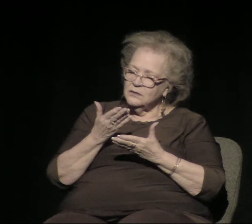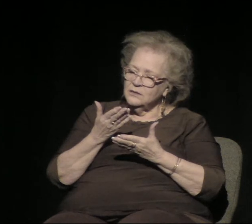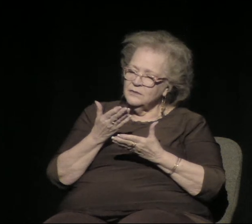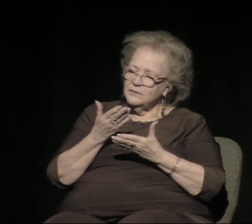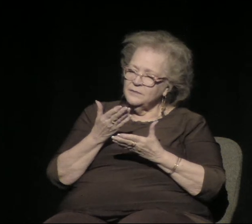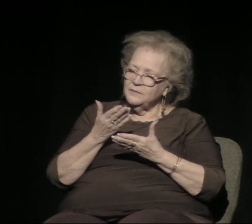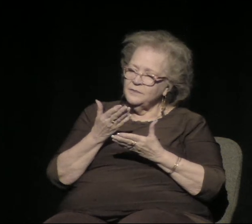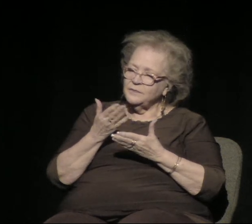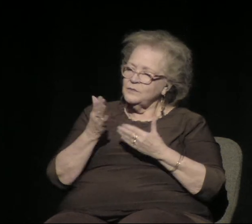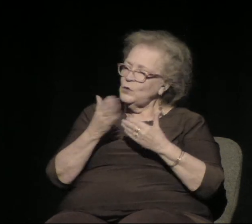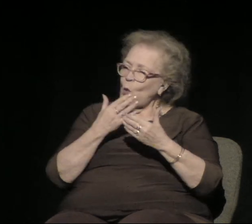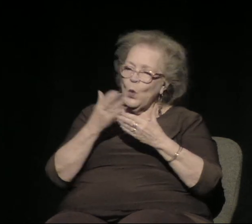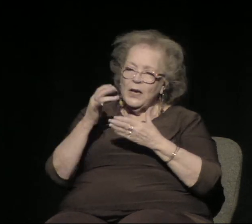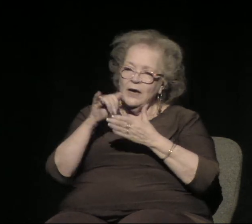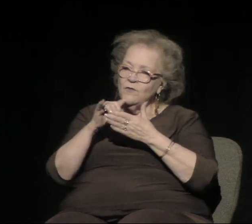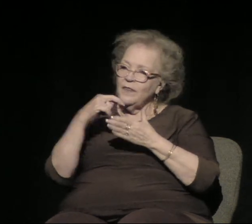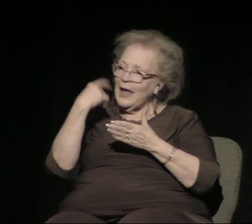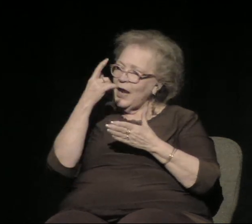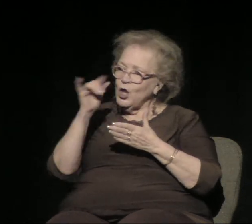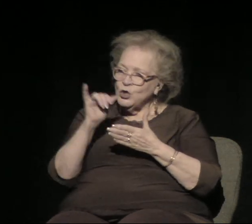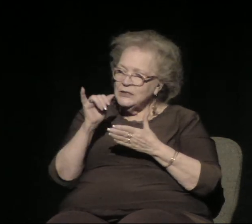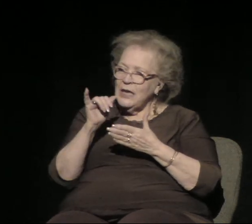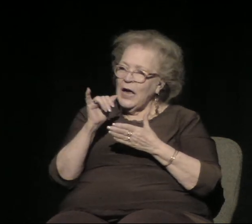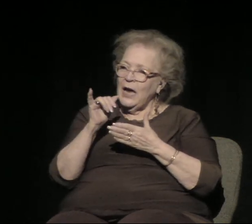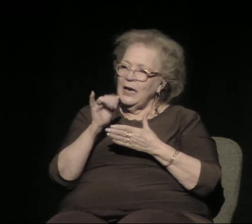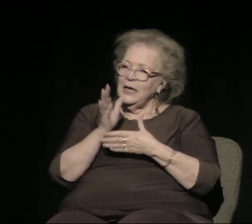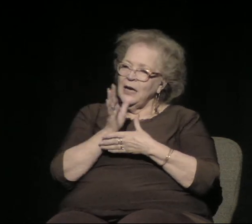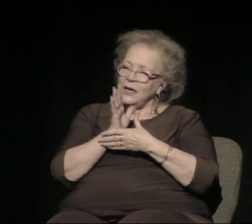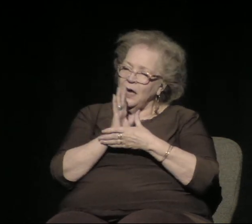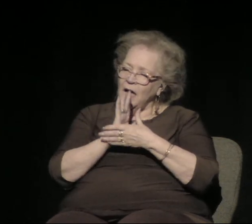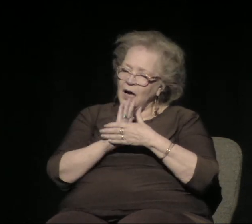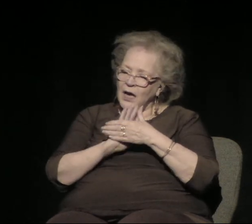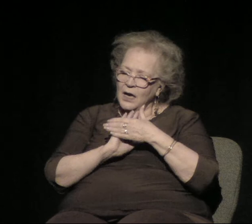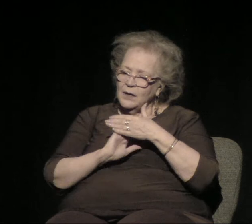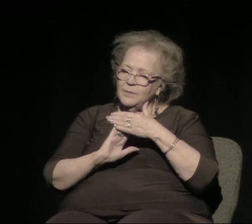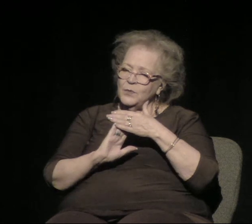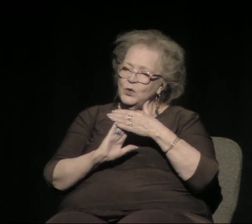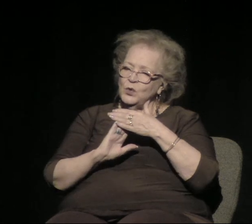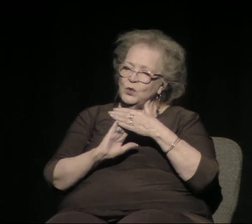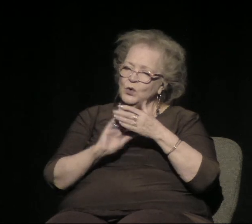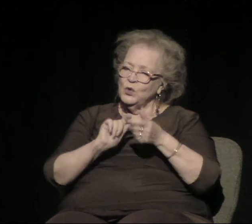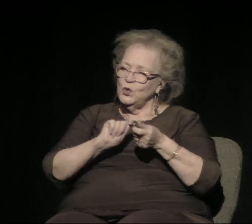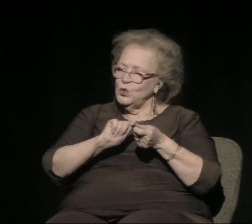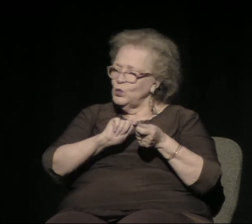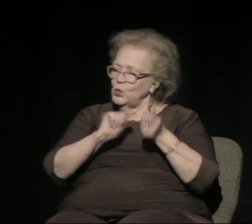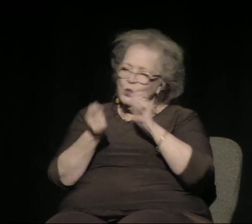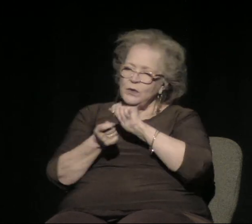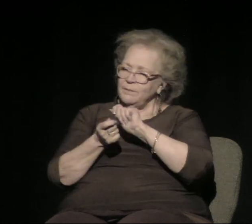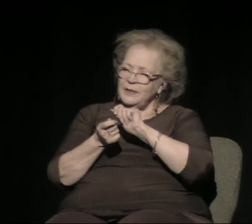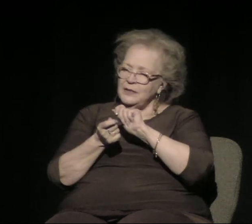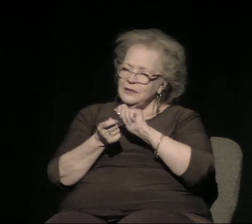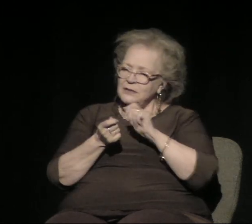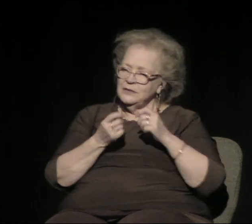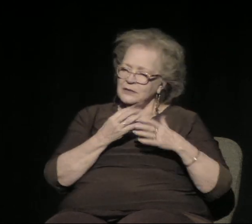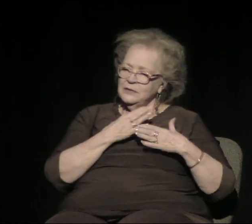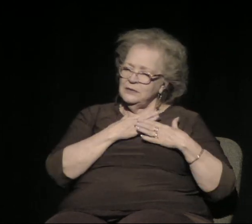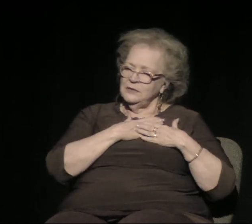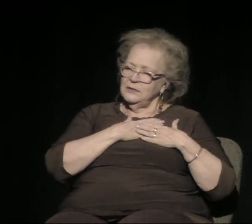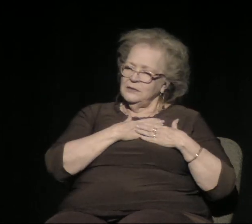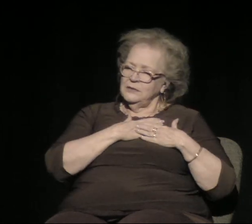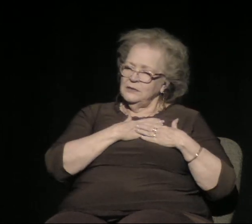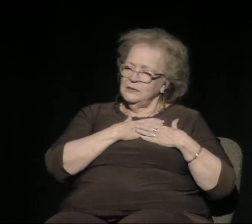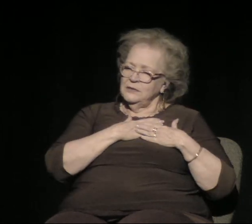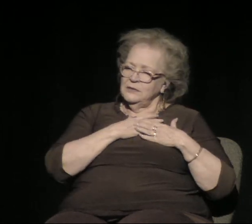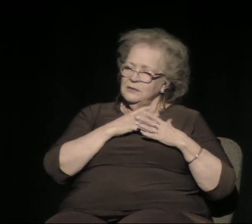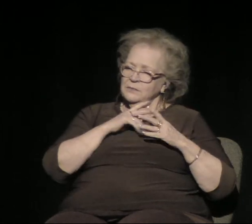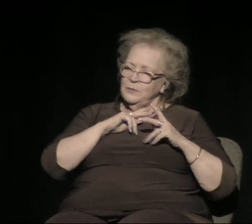So whatever that looks like for you, assume a posture of humble repentance. And we're going to confess our personal